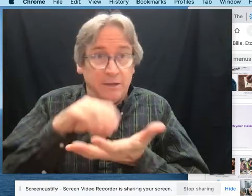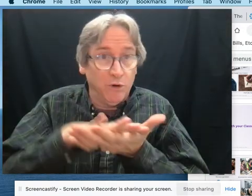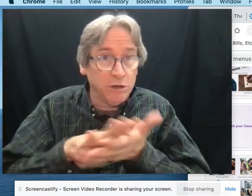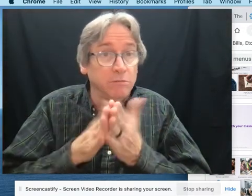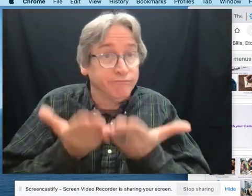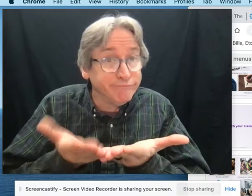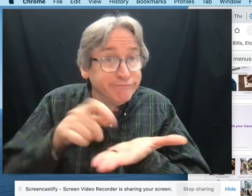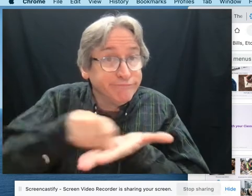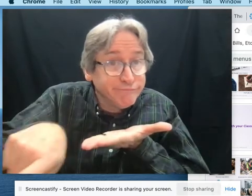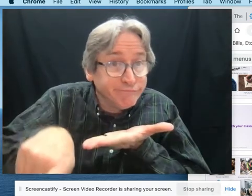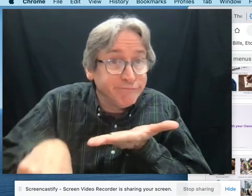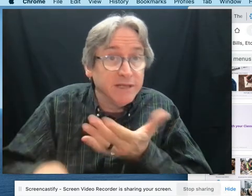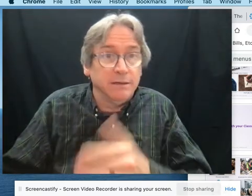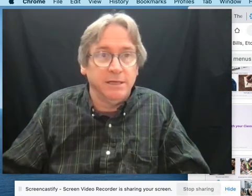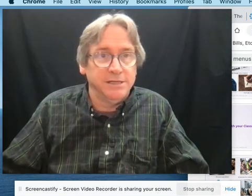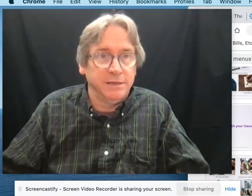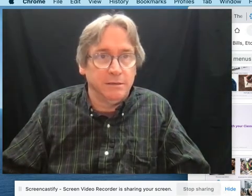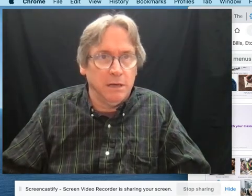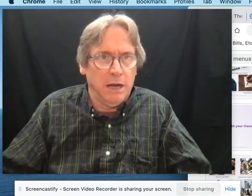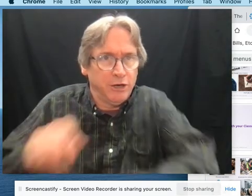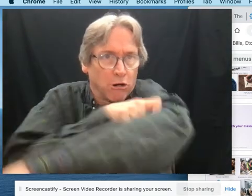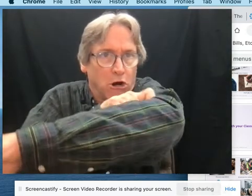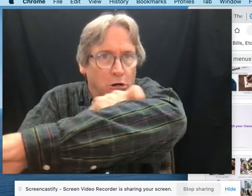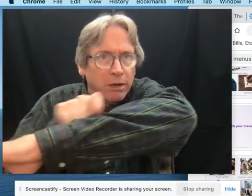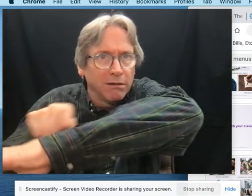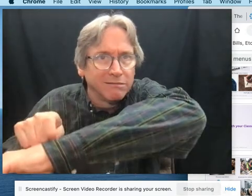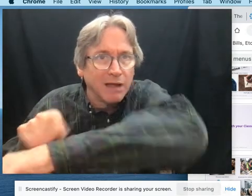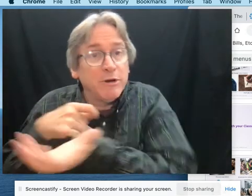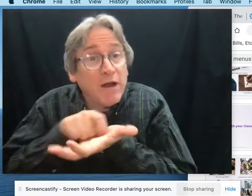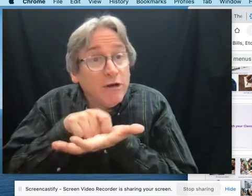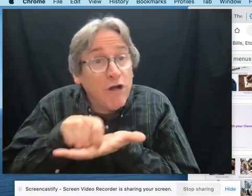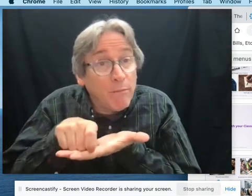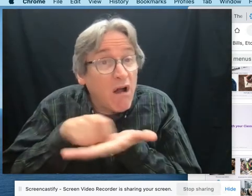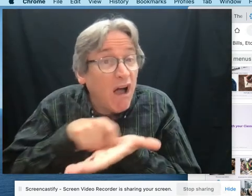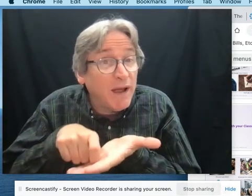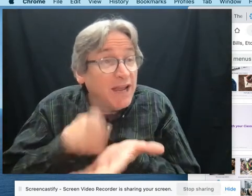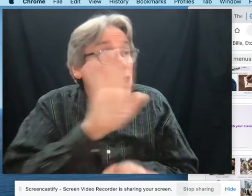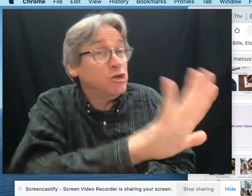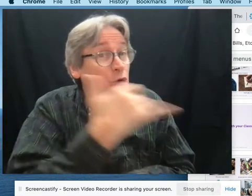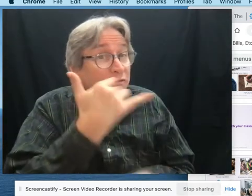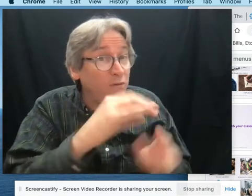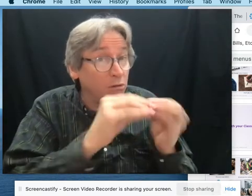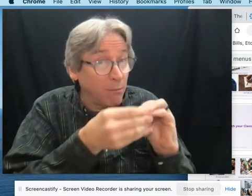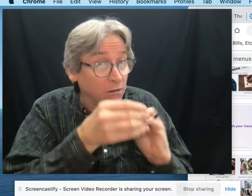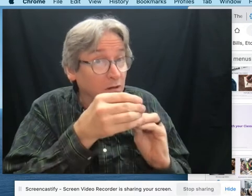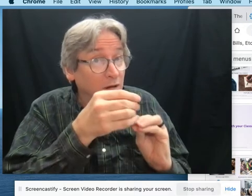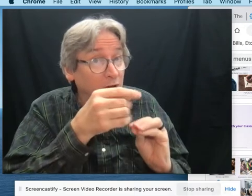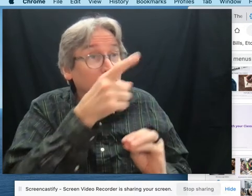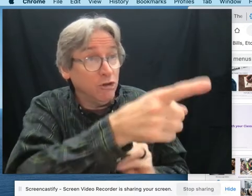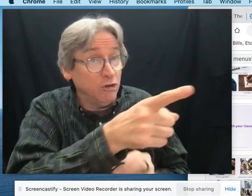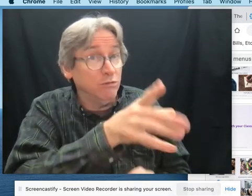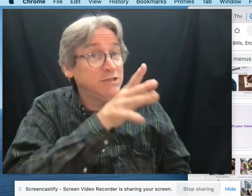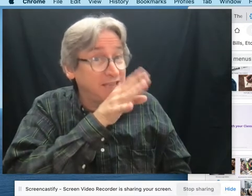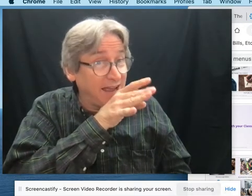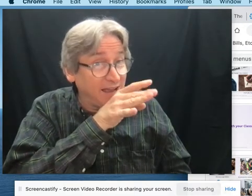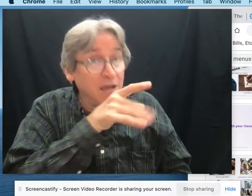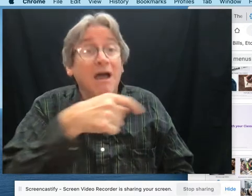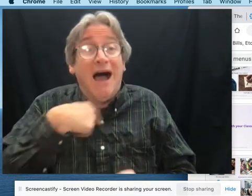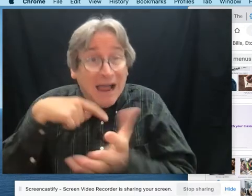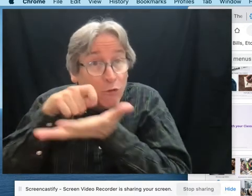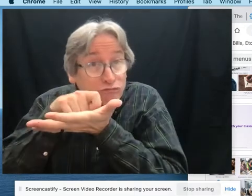is it in the book is it on your arm i'm gonna write your number on my hand so your phone number you